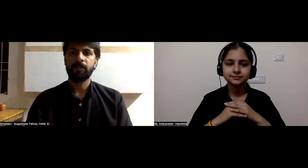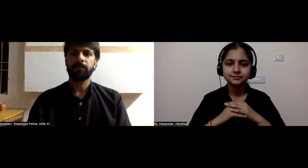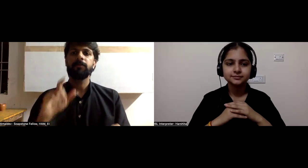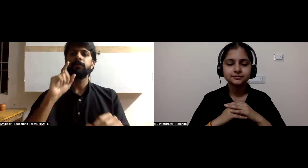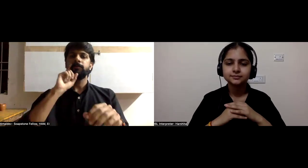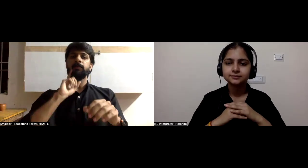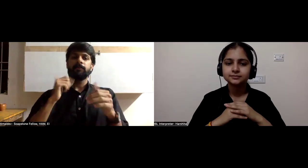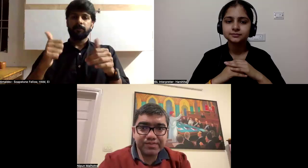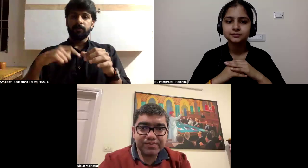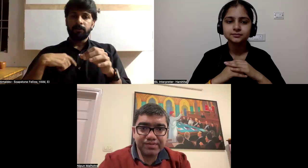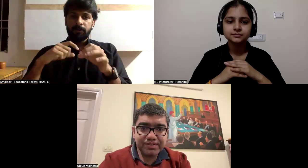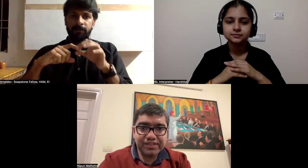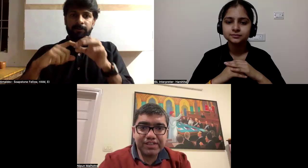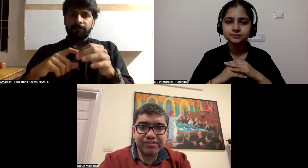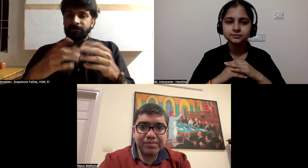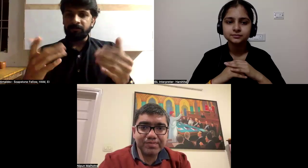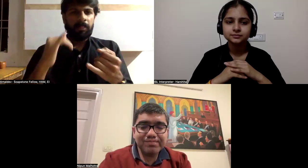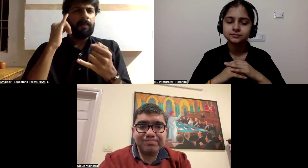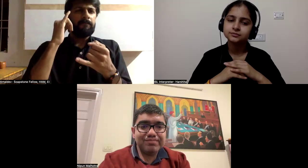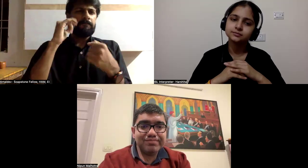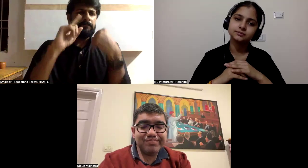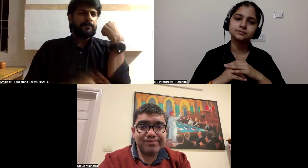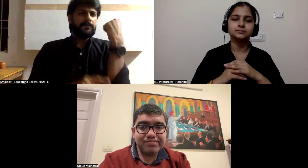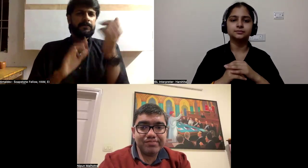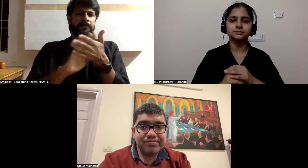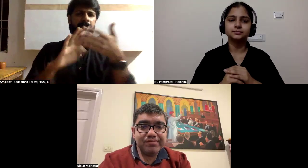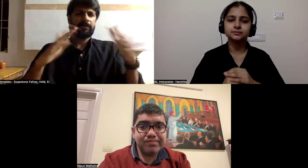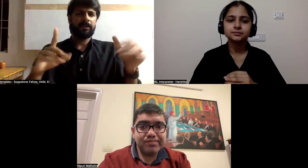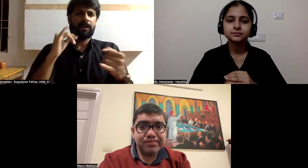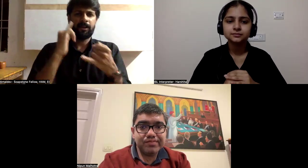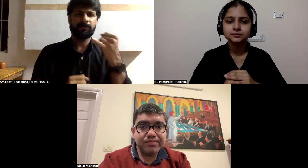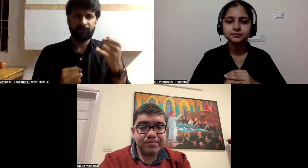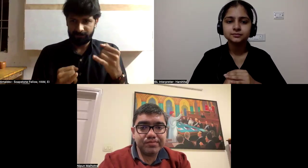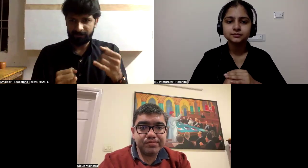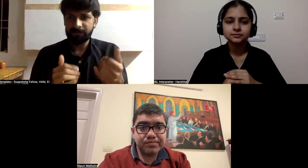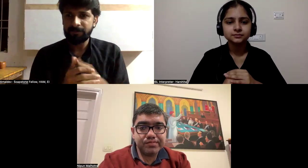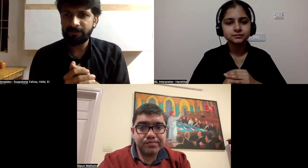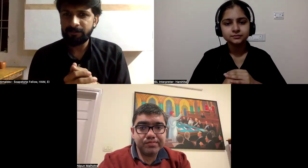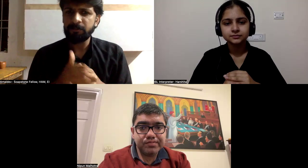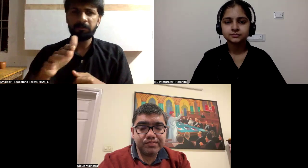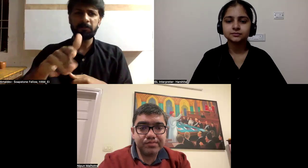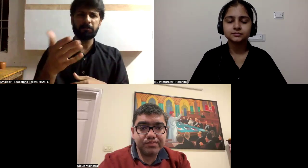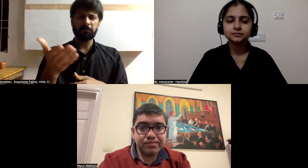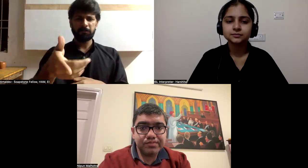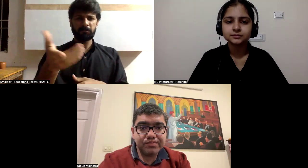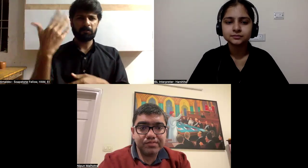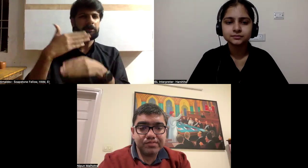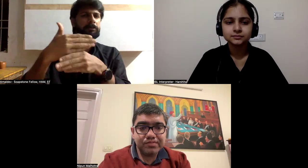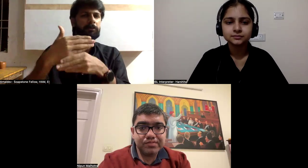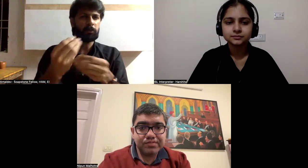I don't think I'm spotlighted yet. Yeah, now I'm. Yes, I think it's the very last